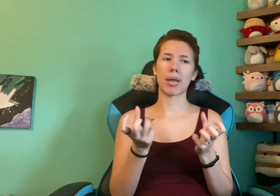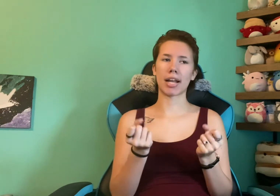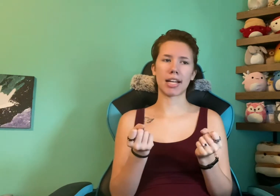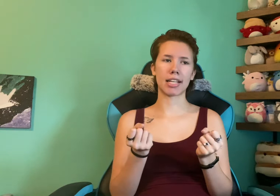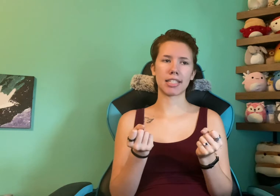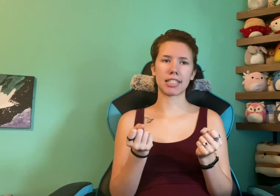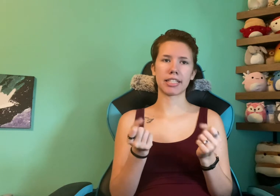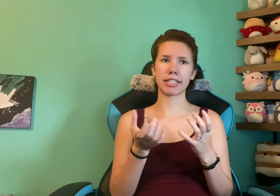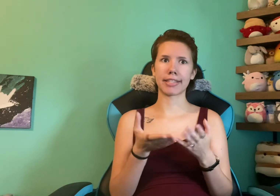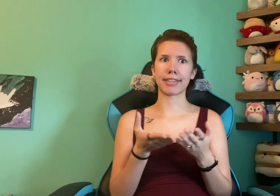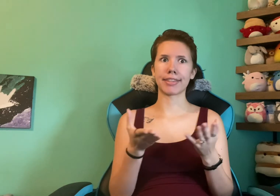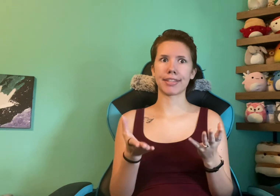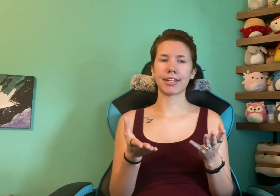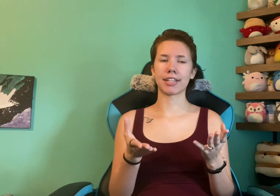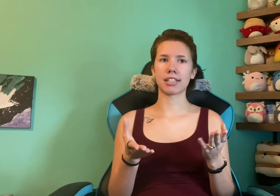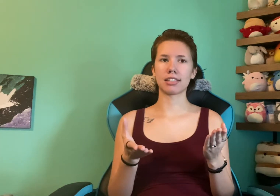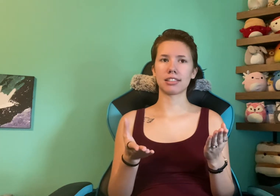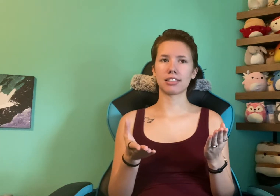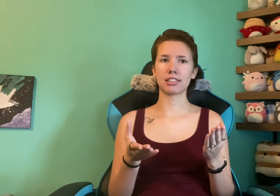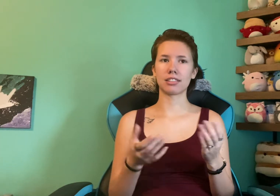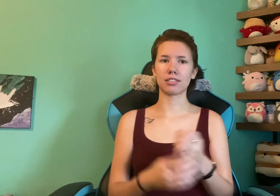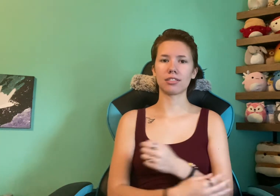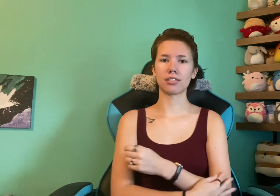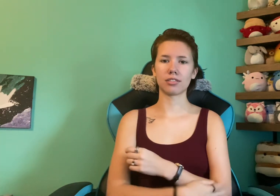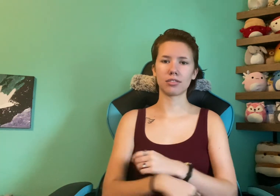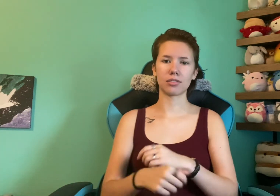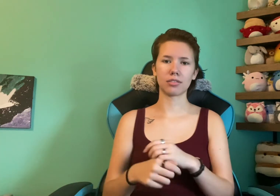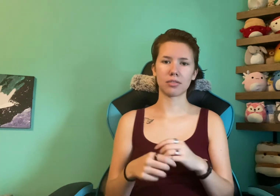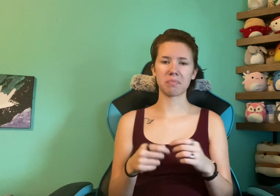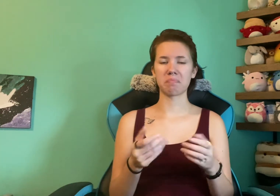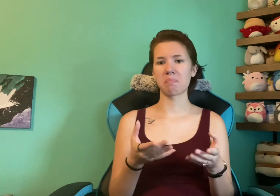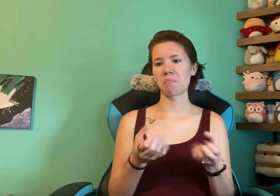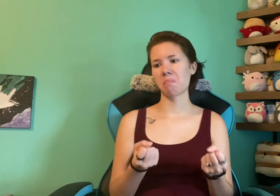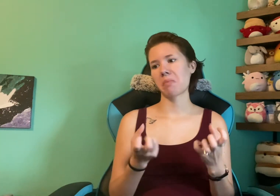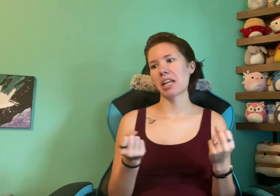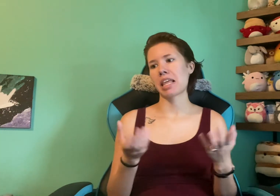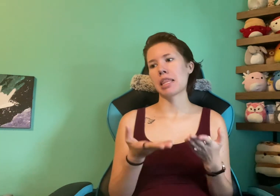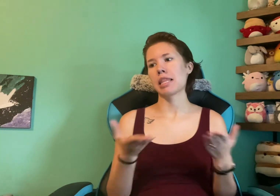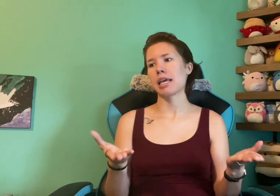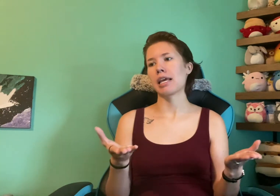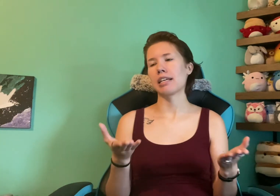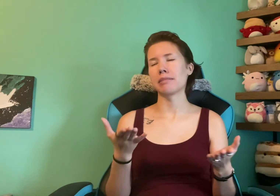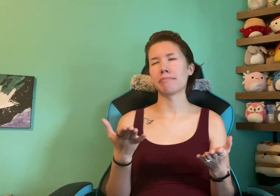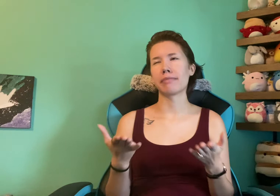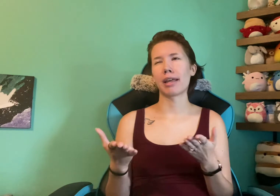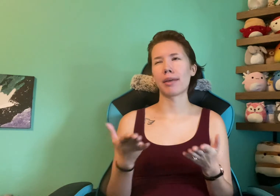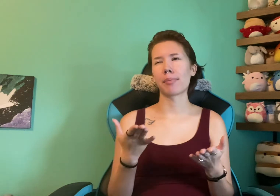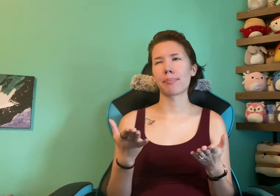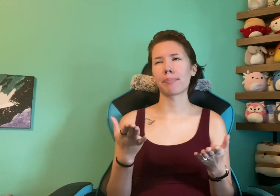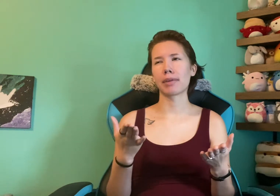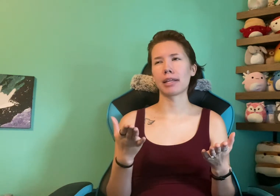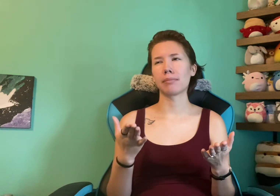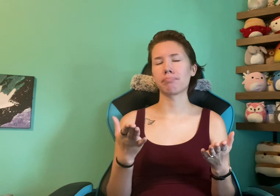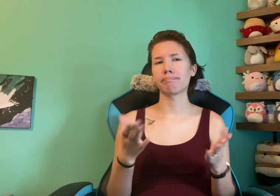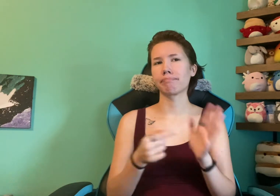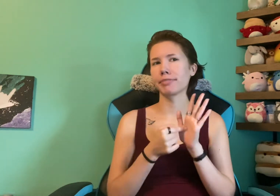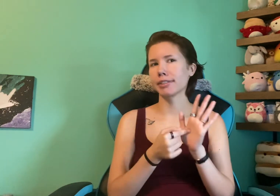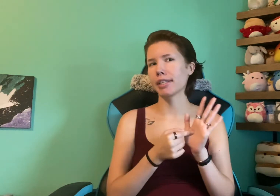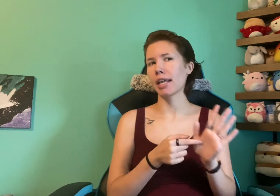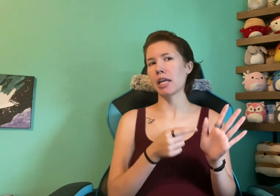might be stated directly or explicitly, or you might have to make an inference